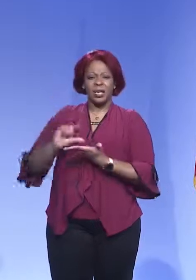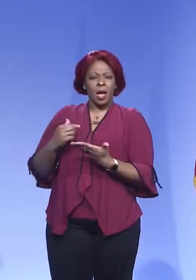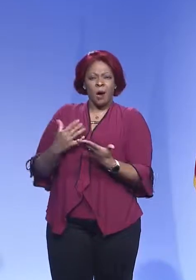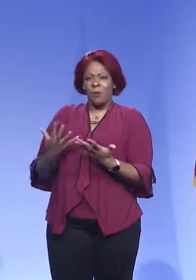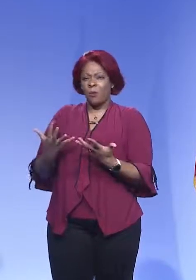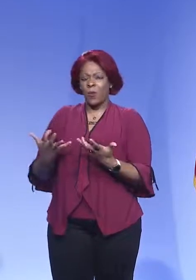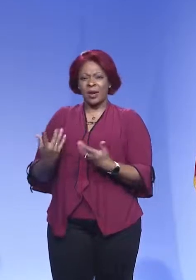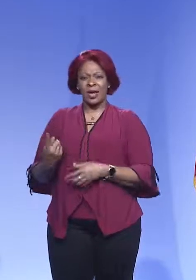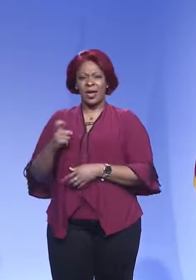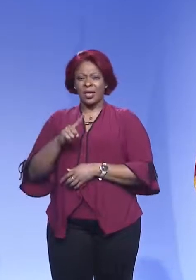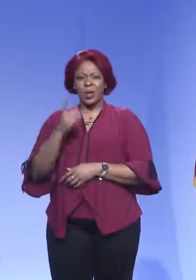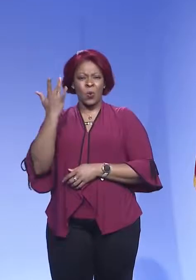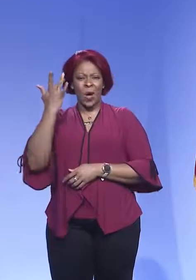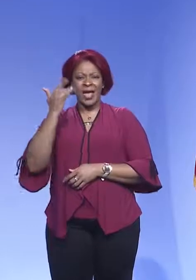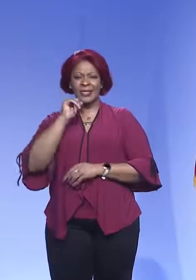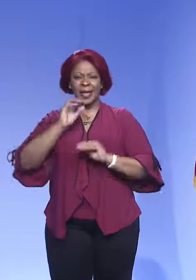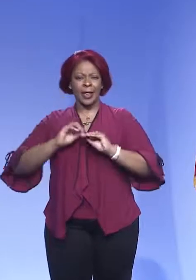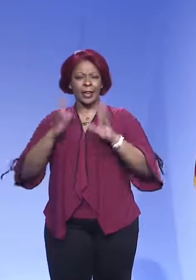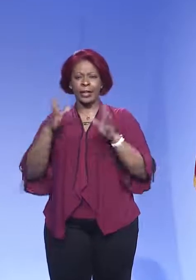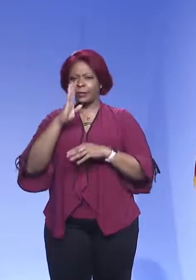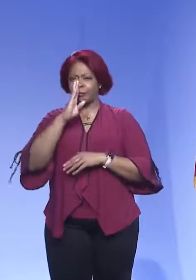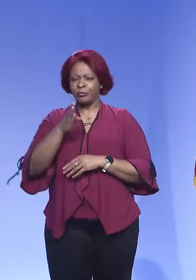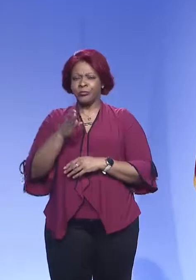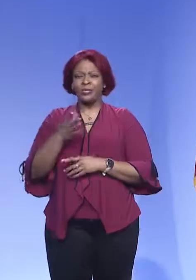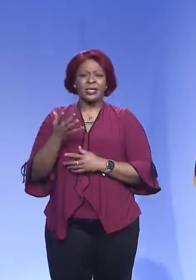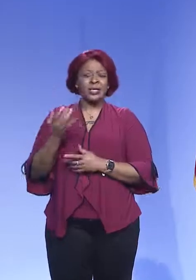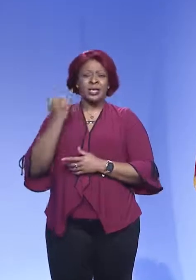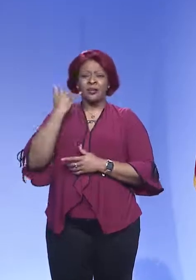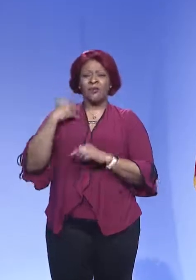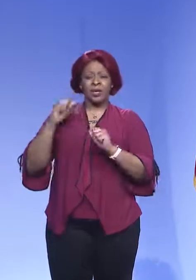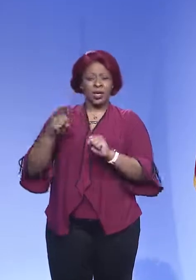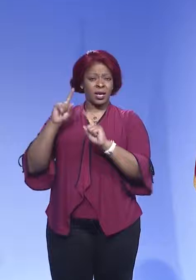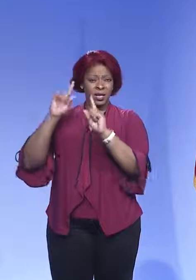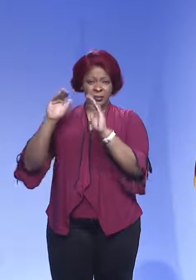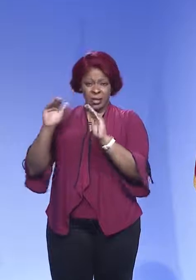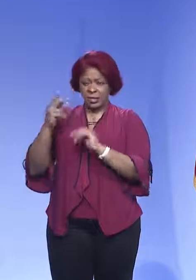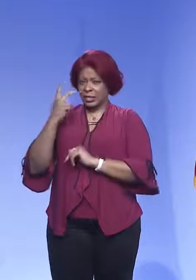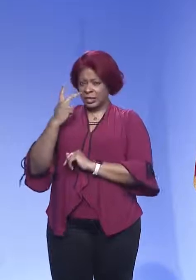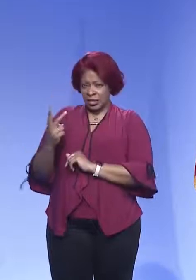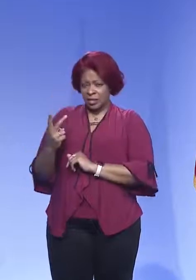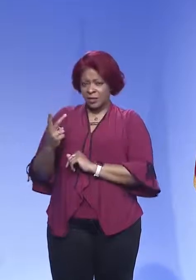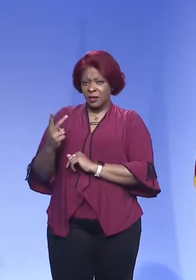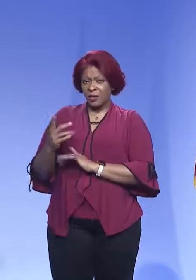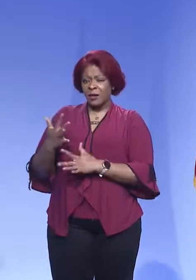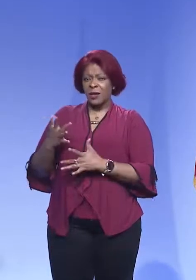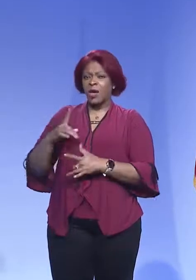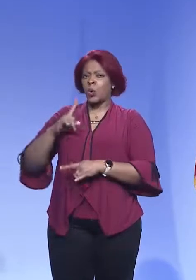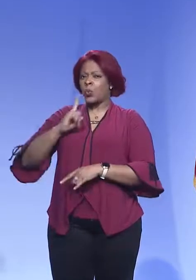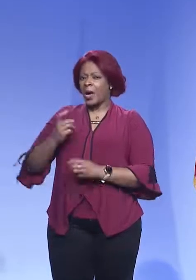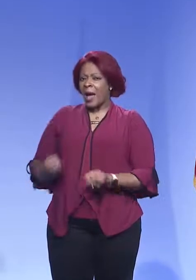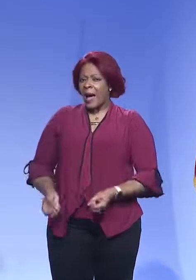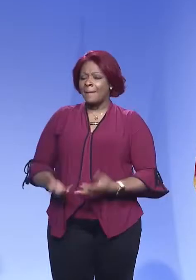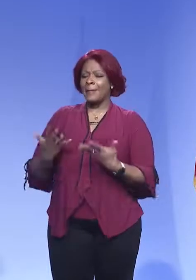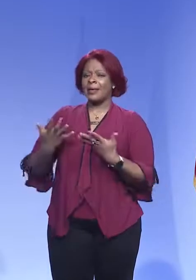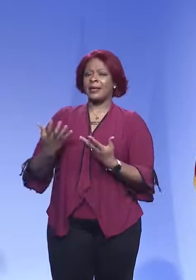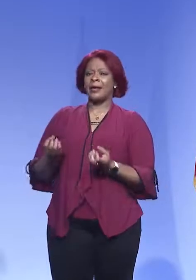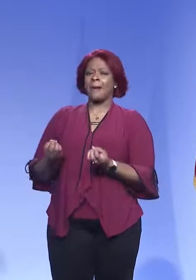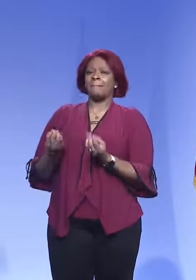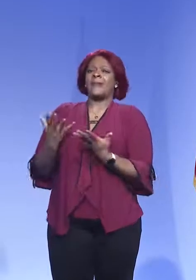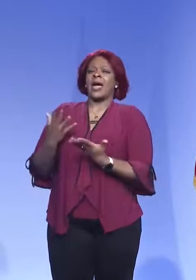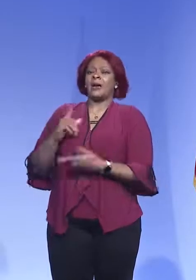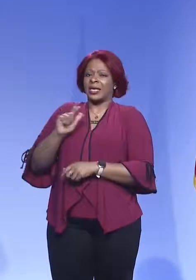wanted to ask why that is and if we can expect to see a hard dollar amount come down